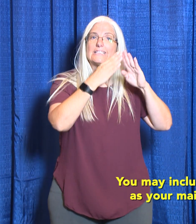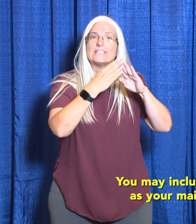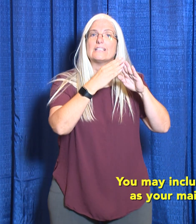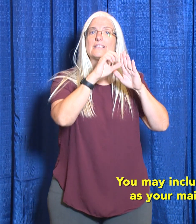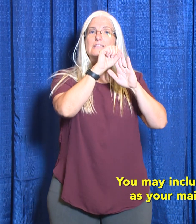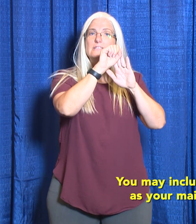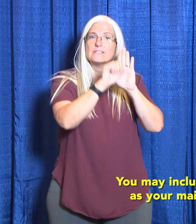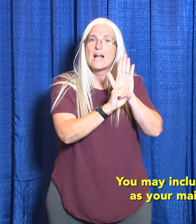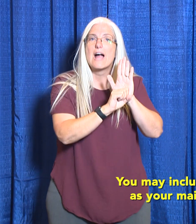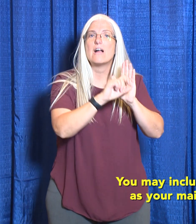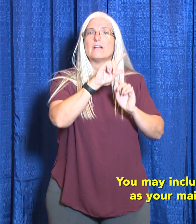if applicable.